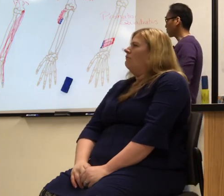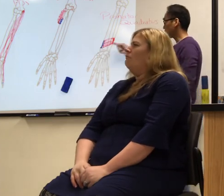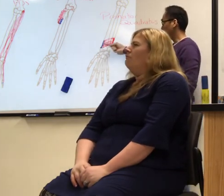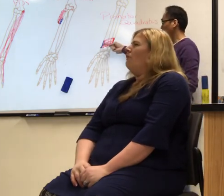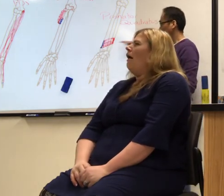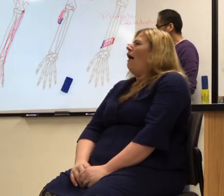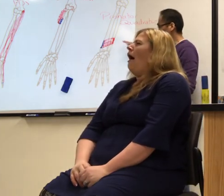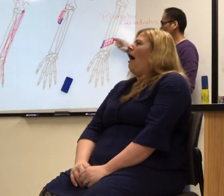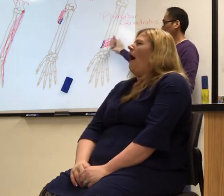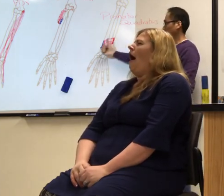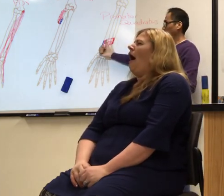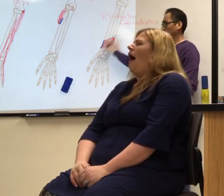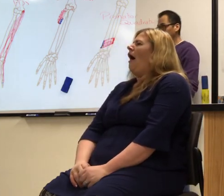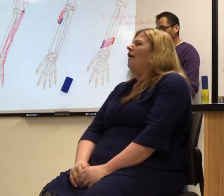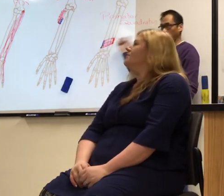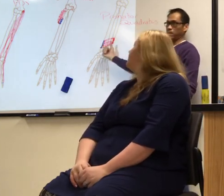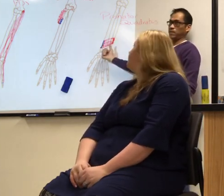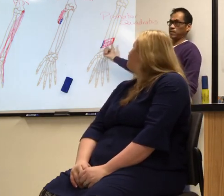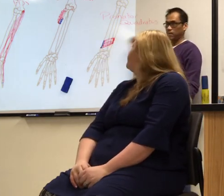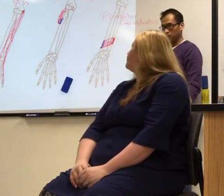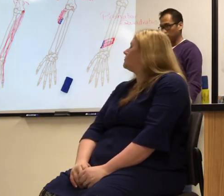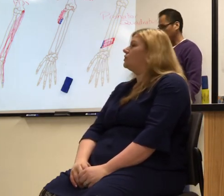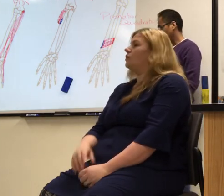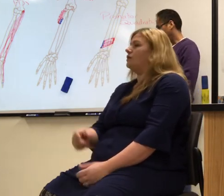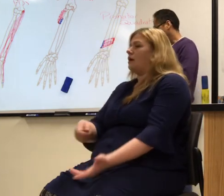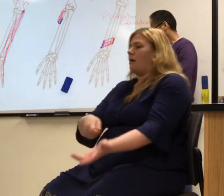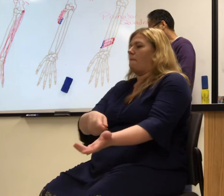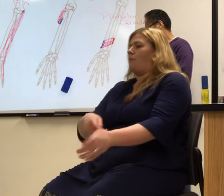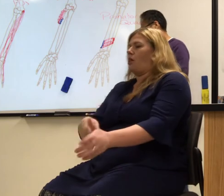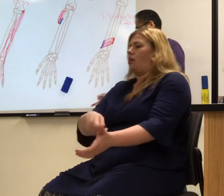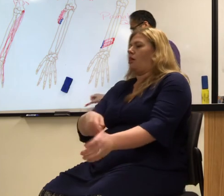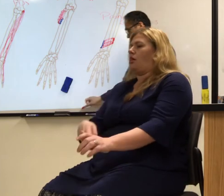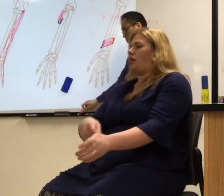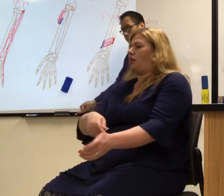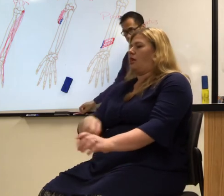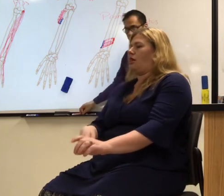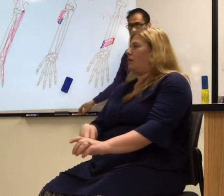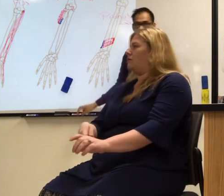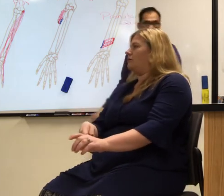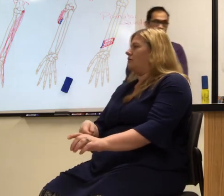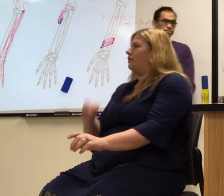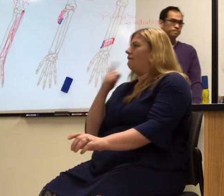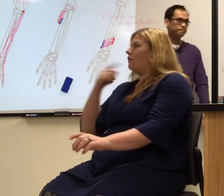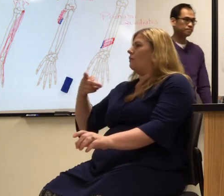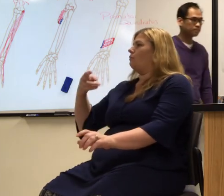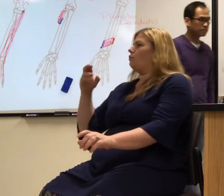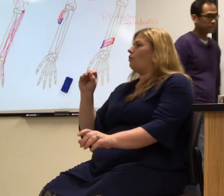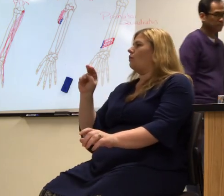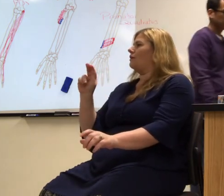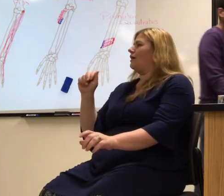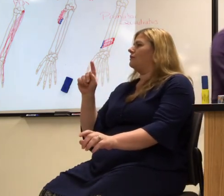Okay, so you're just gonna pull this way for pronation.